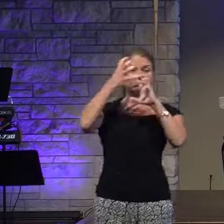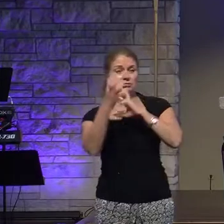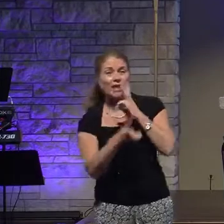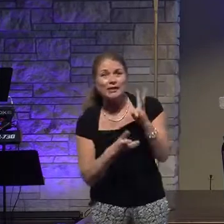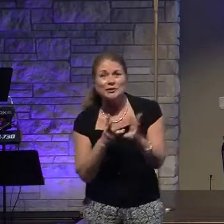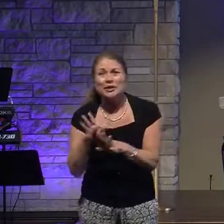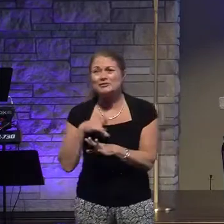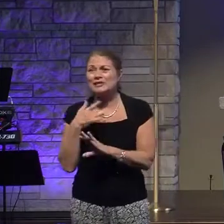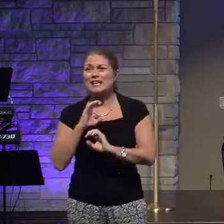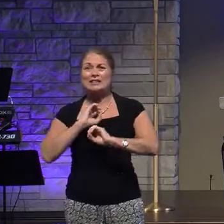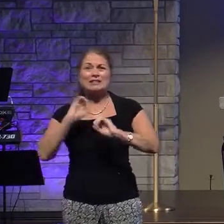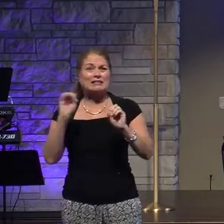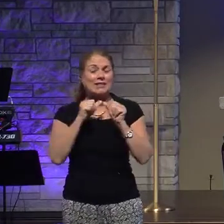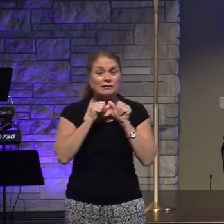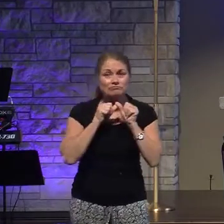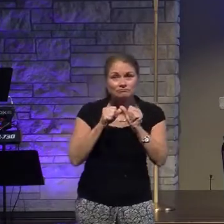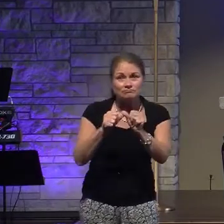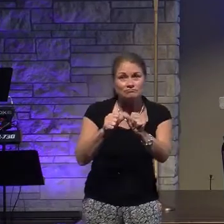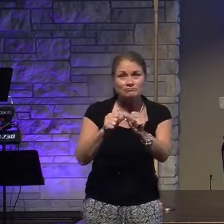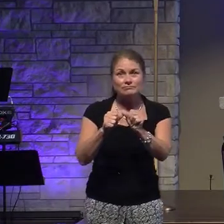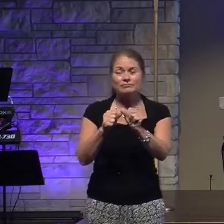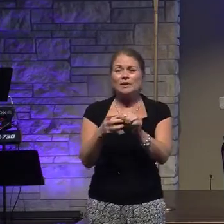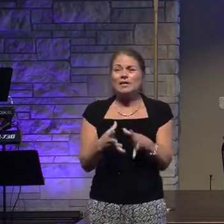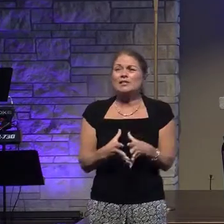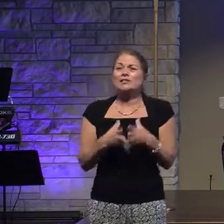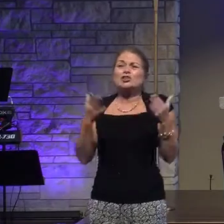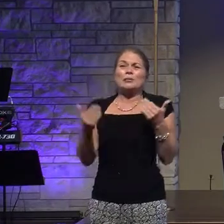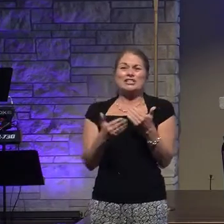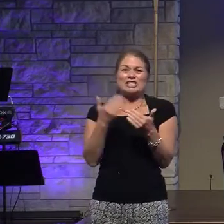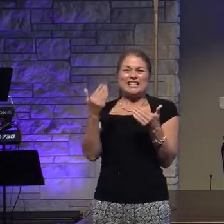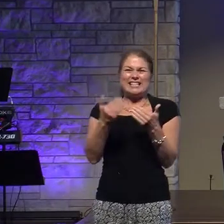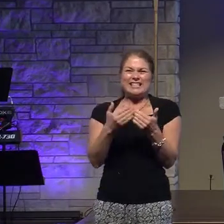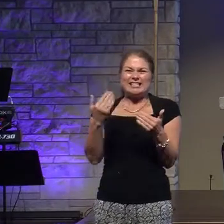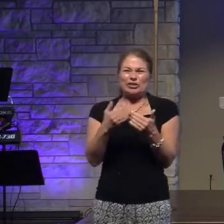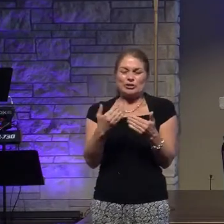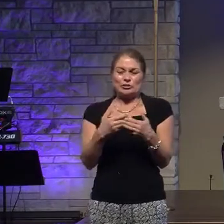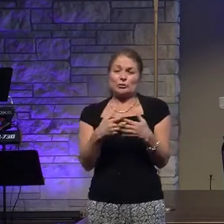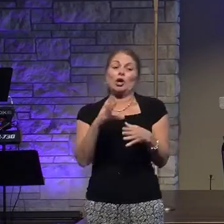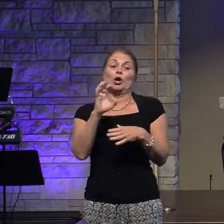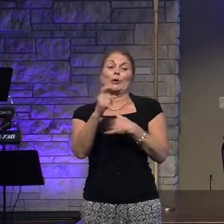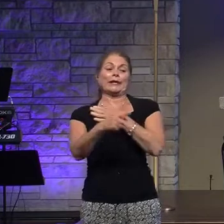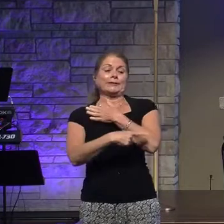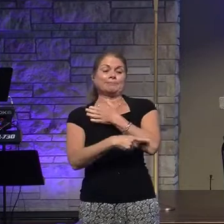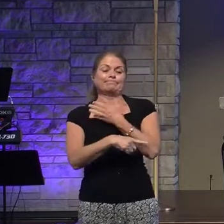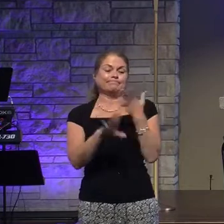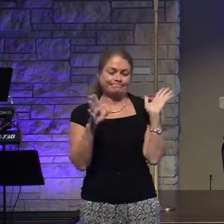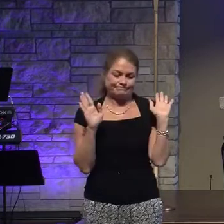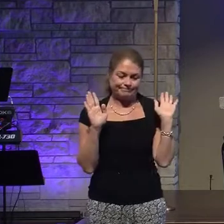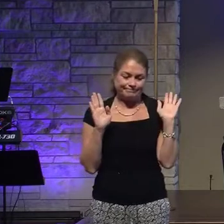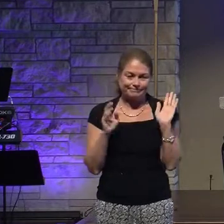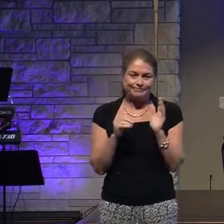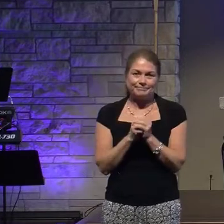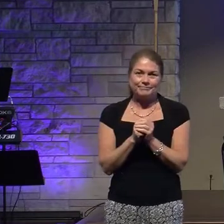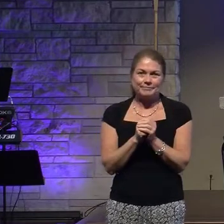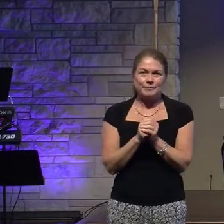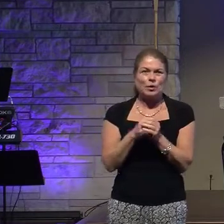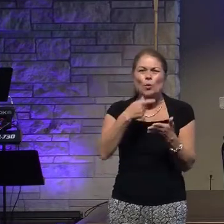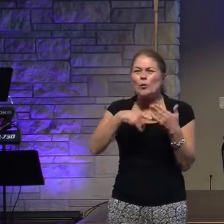there's no constant, it's so much easier to try and give in to those things. What's your